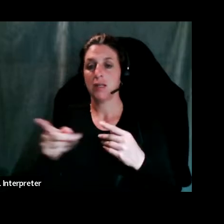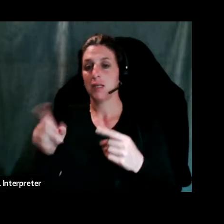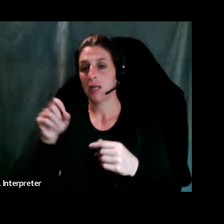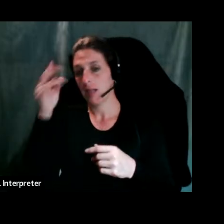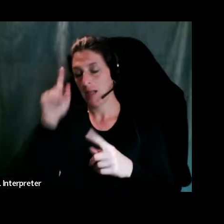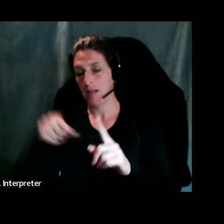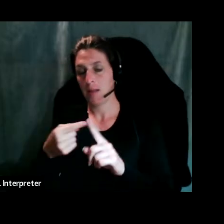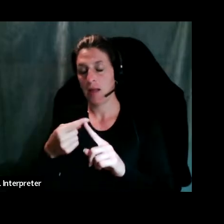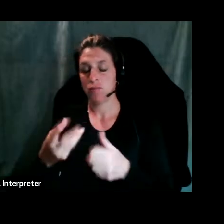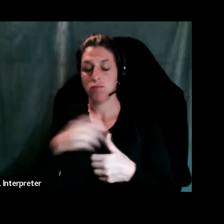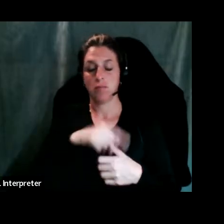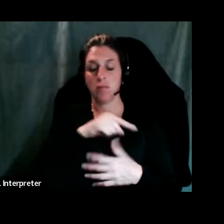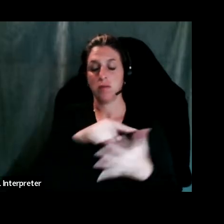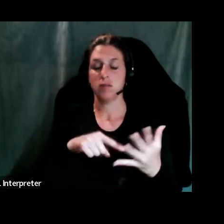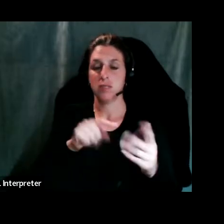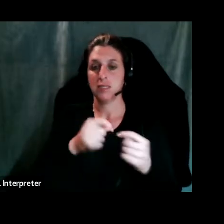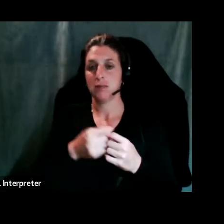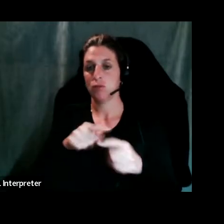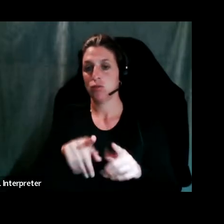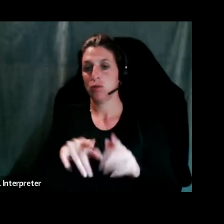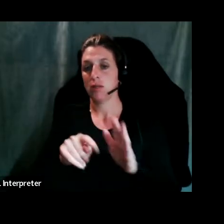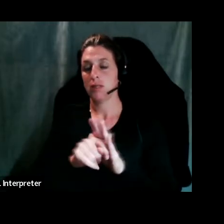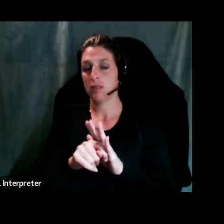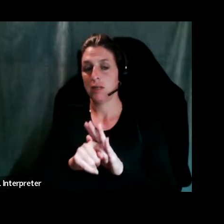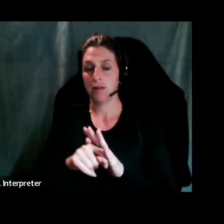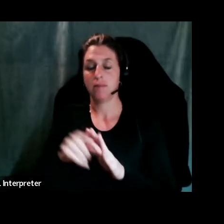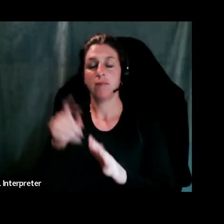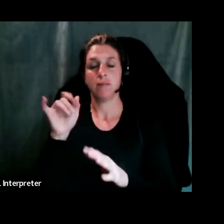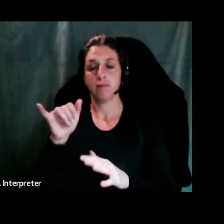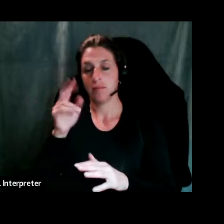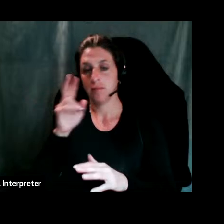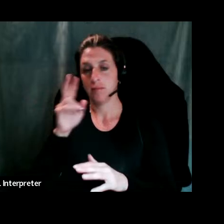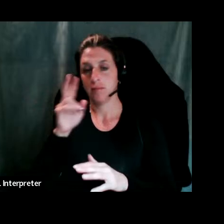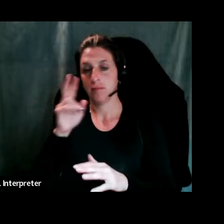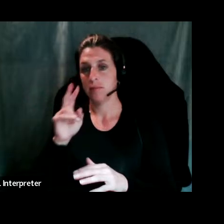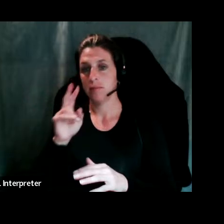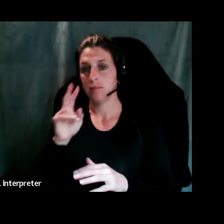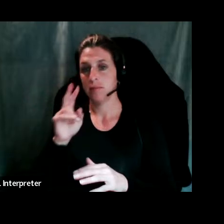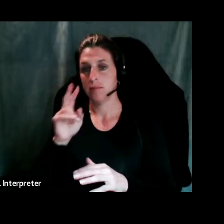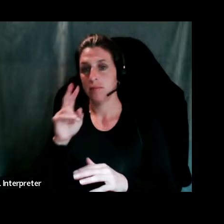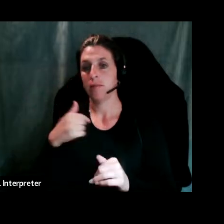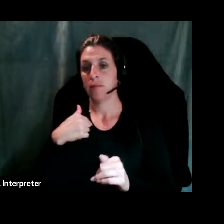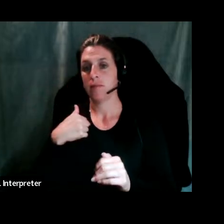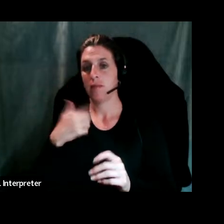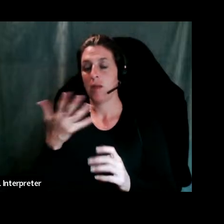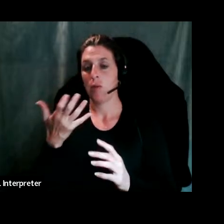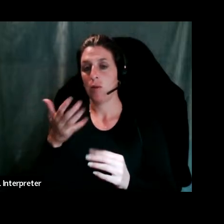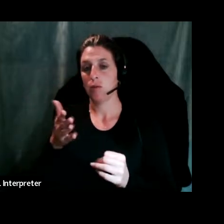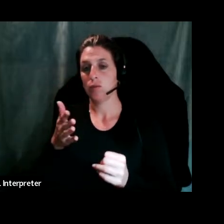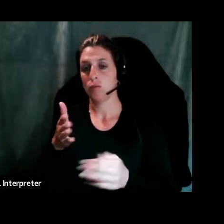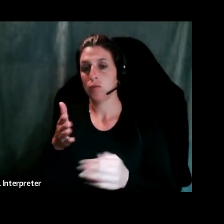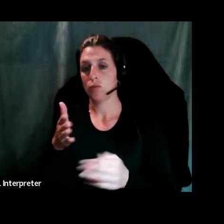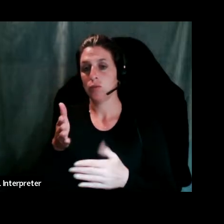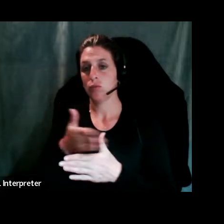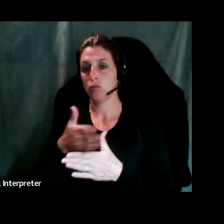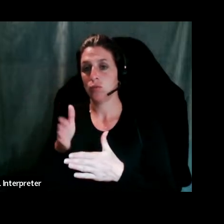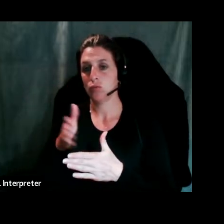So I see. Well, I just want to share with